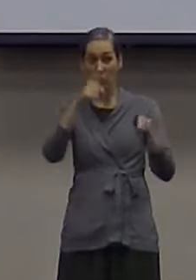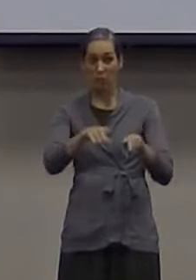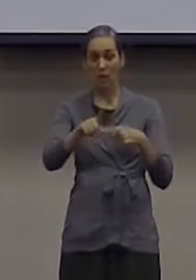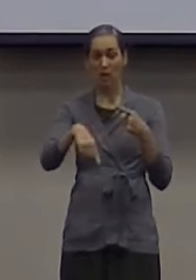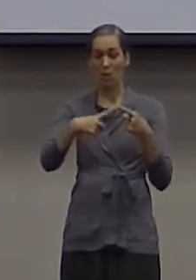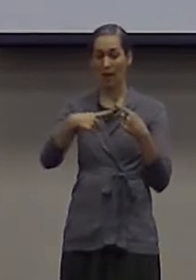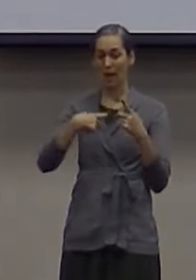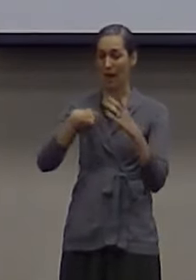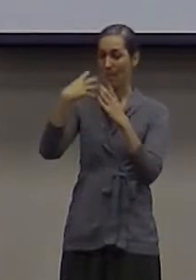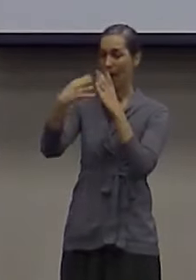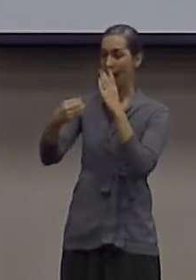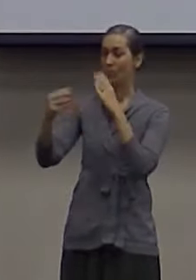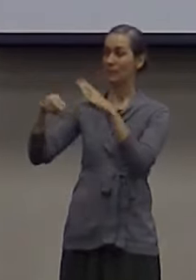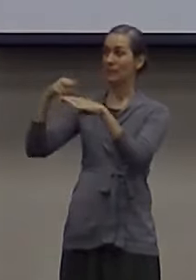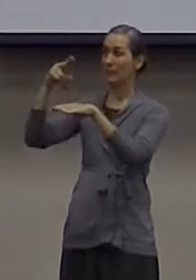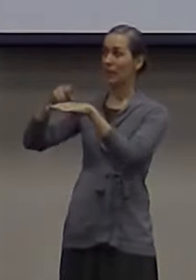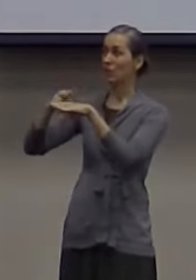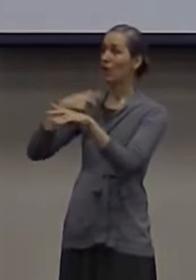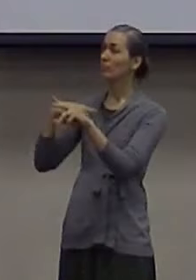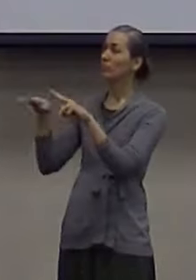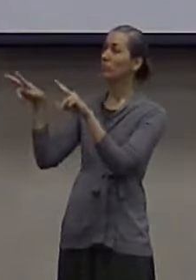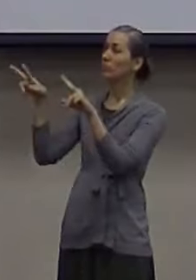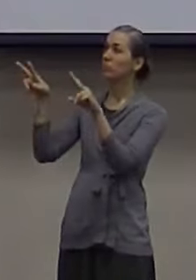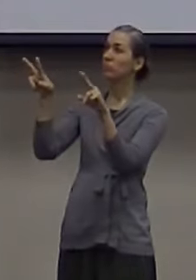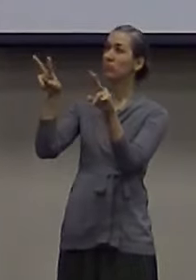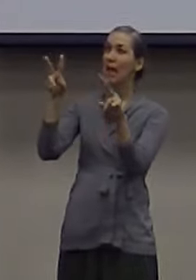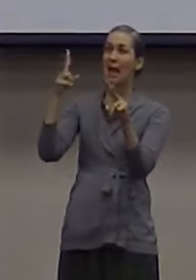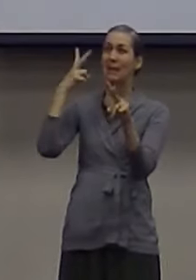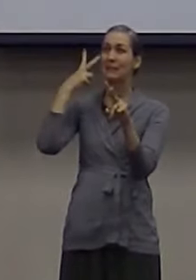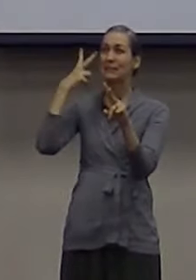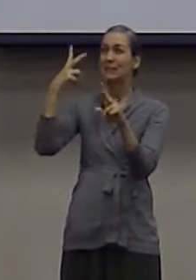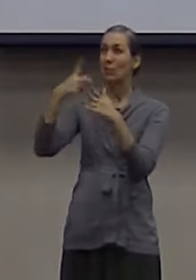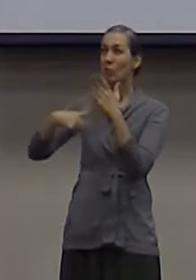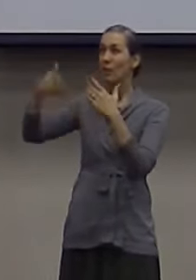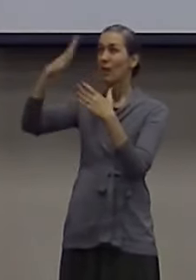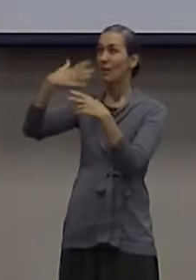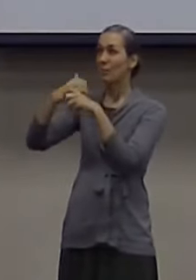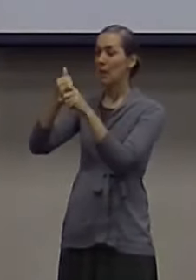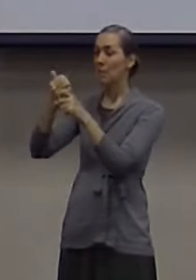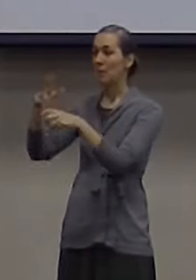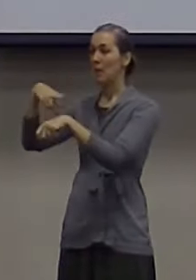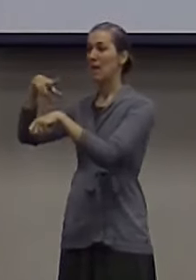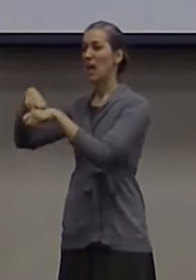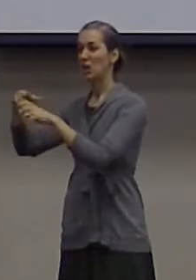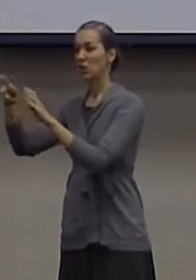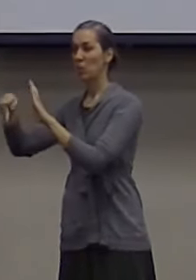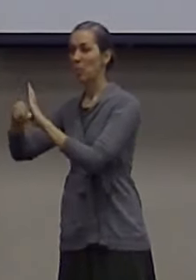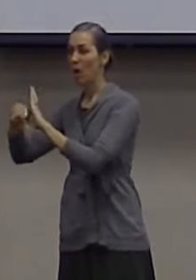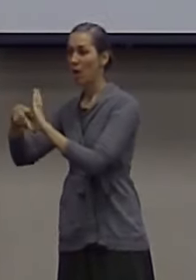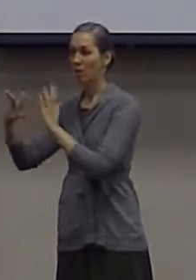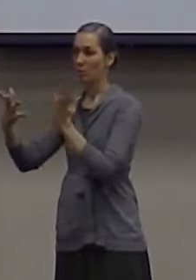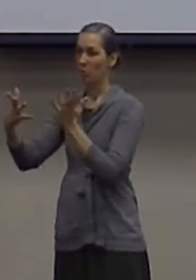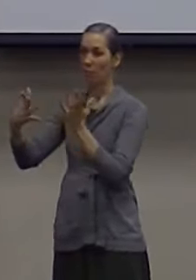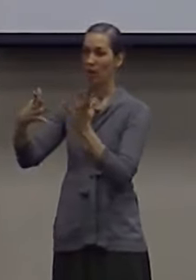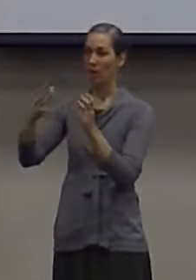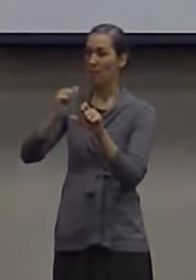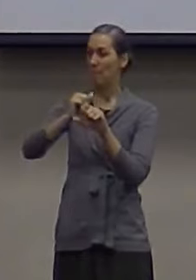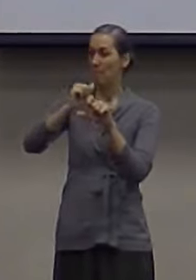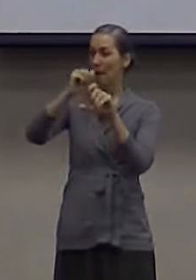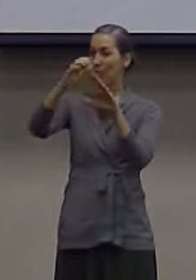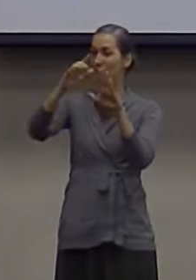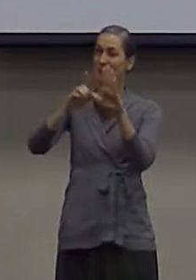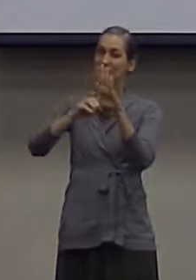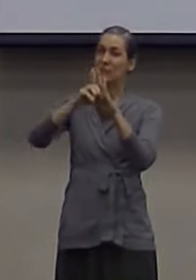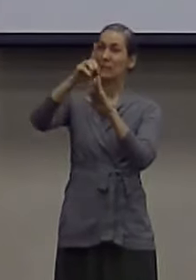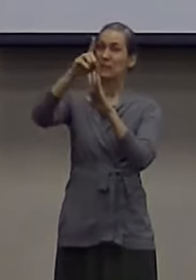see God's handiwork and I see at the national parks or maybe on a certain mountain peak or even at the